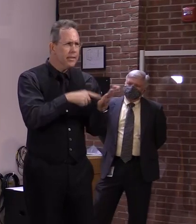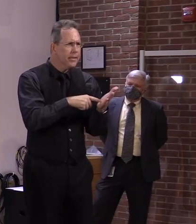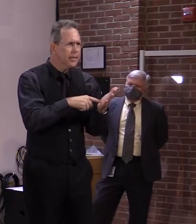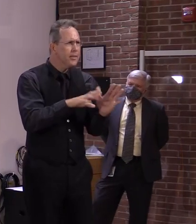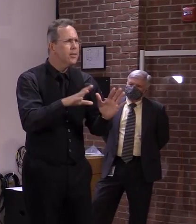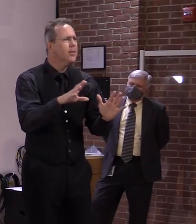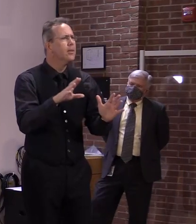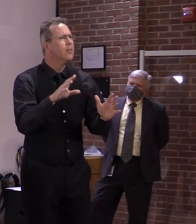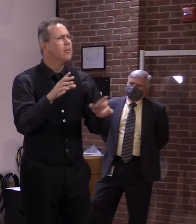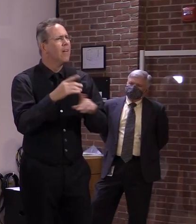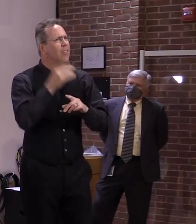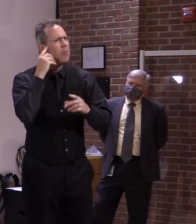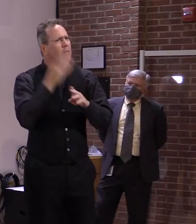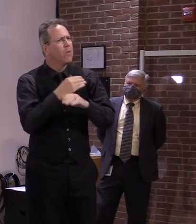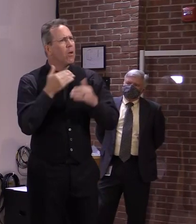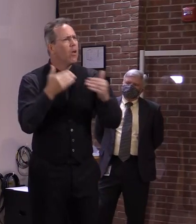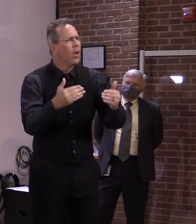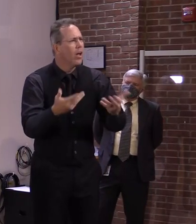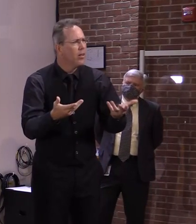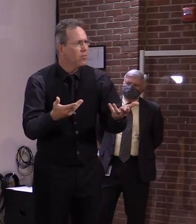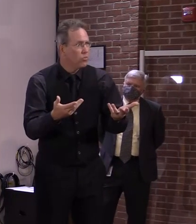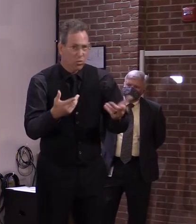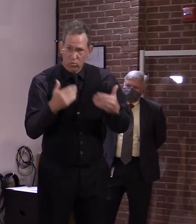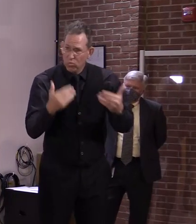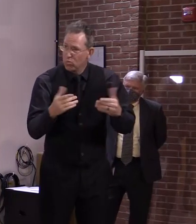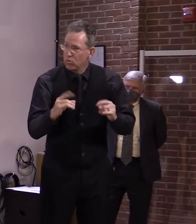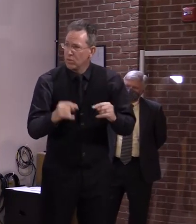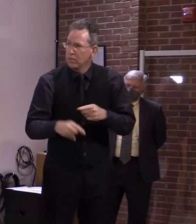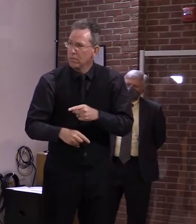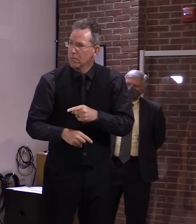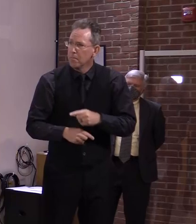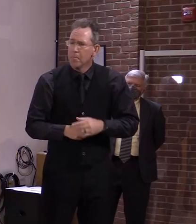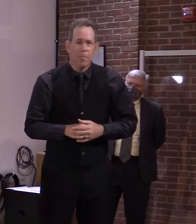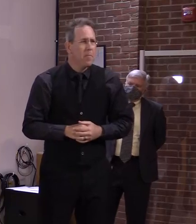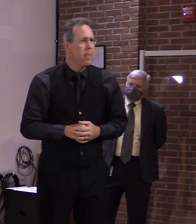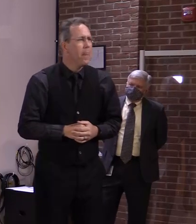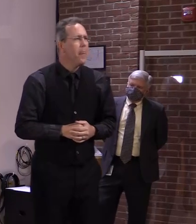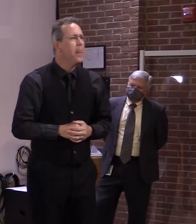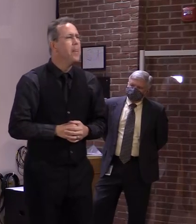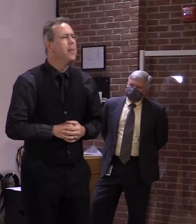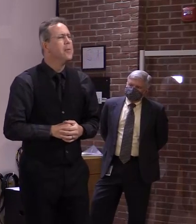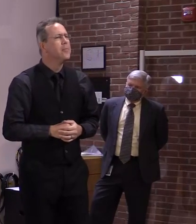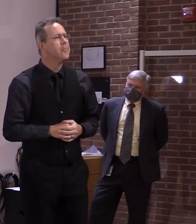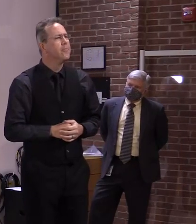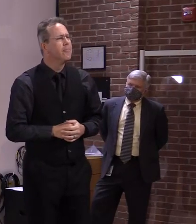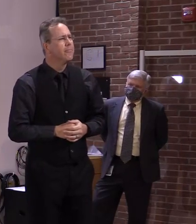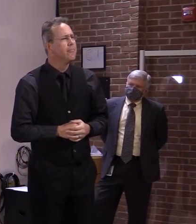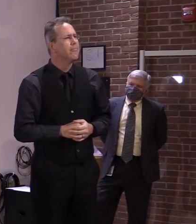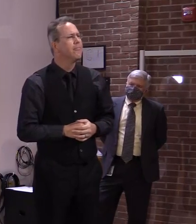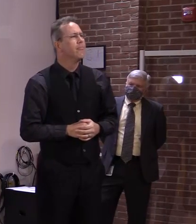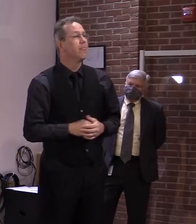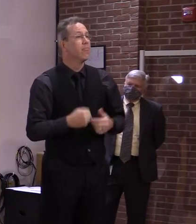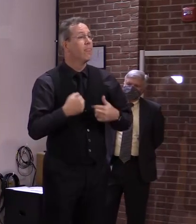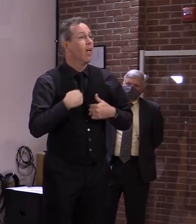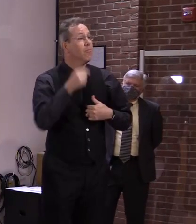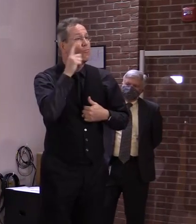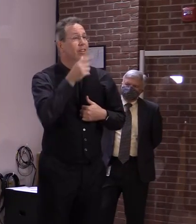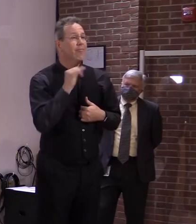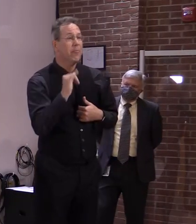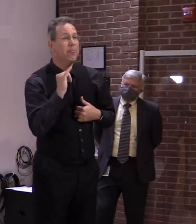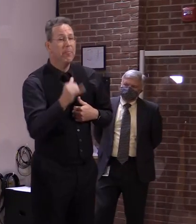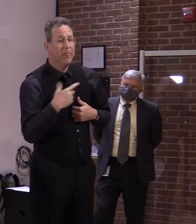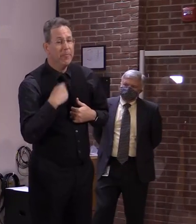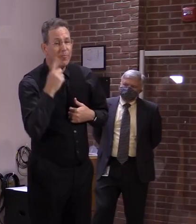Interesting. It did catch us by surprise, although we had heard with Dr. Fauci speaking to some